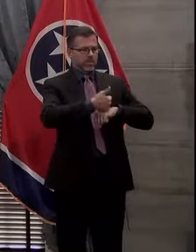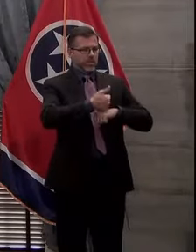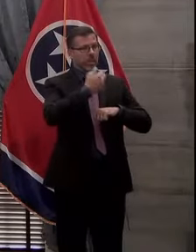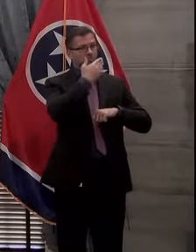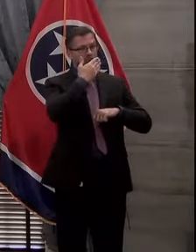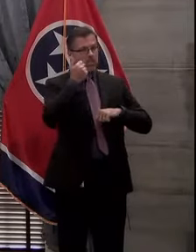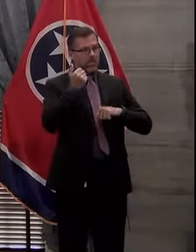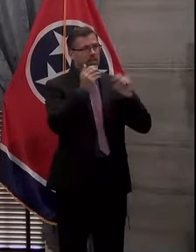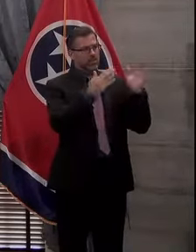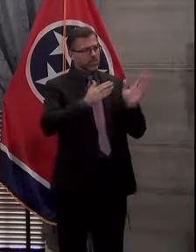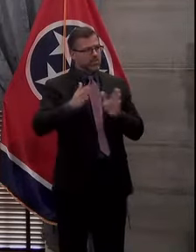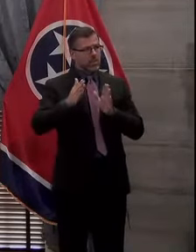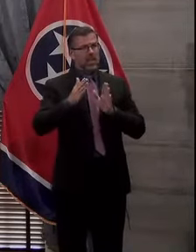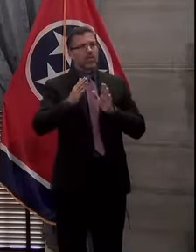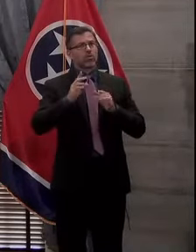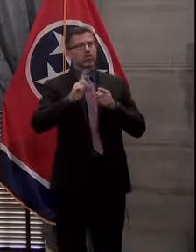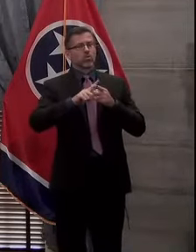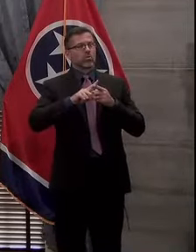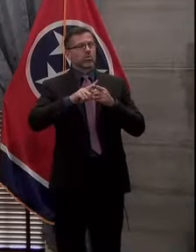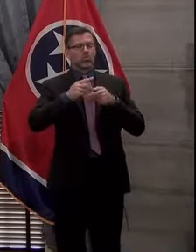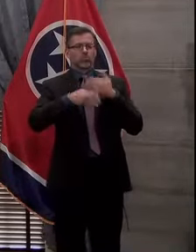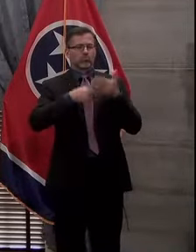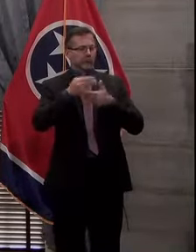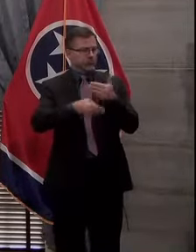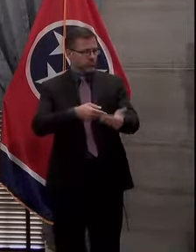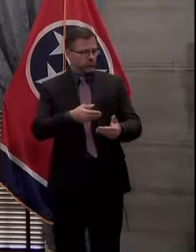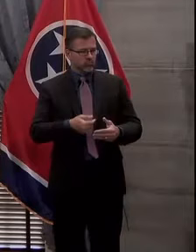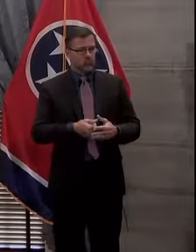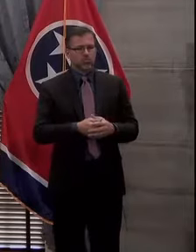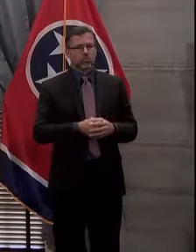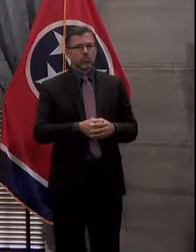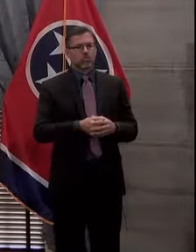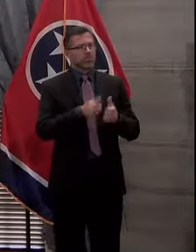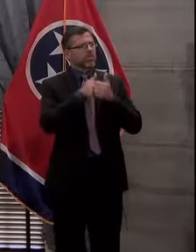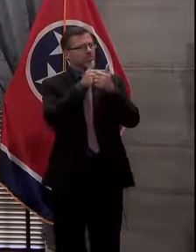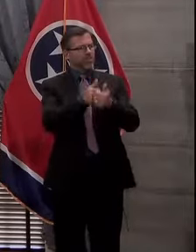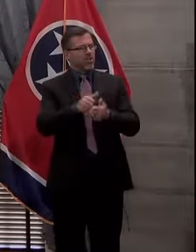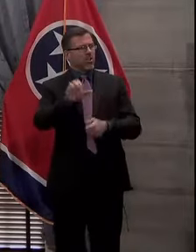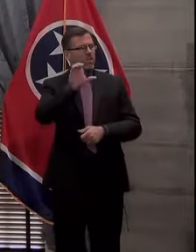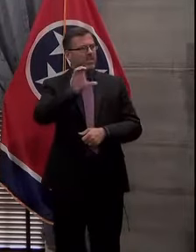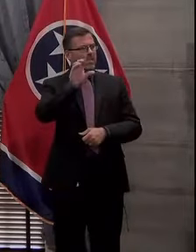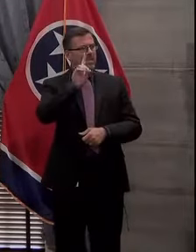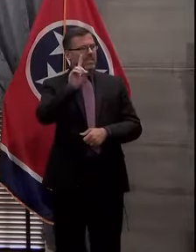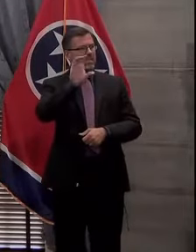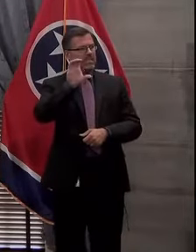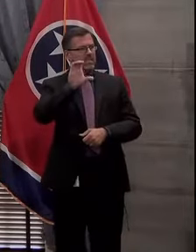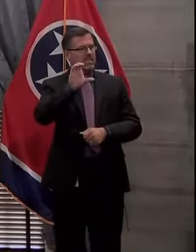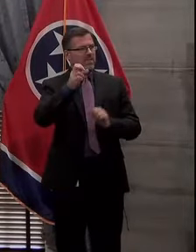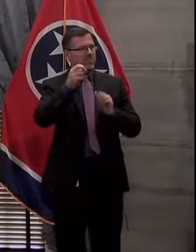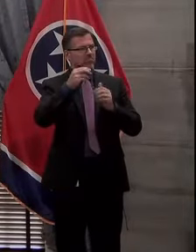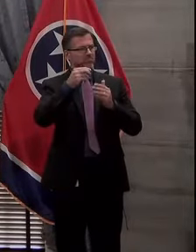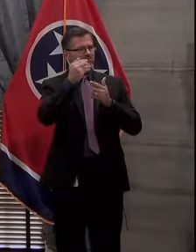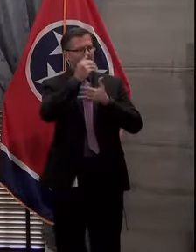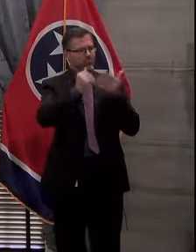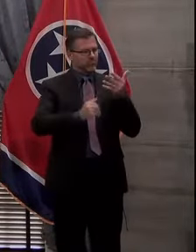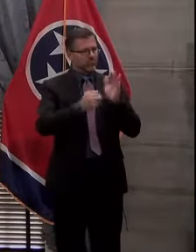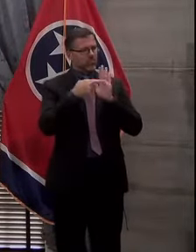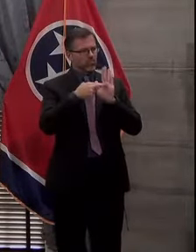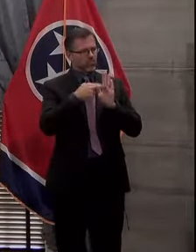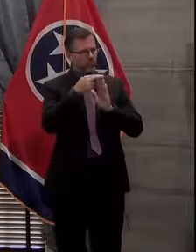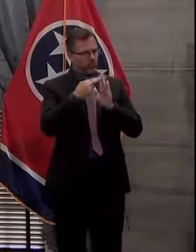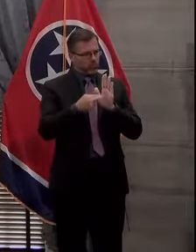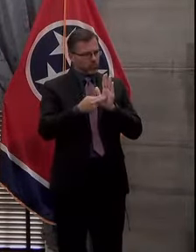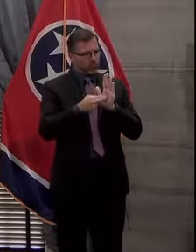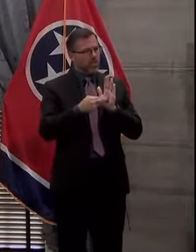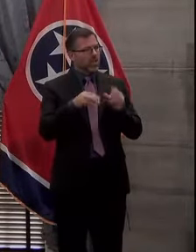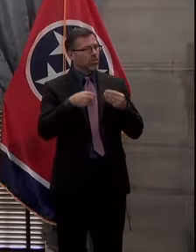go forward, accepting and following the CDC guidelines to the degree that we can to make sure that we provide as